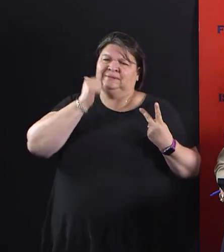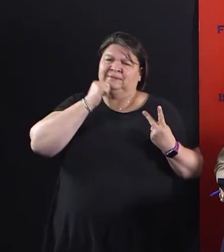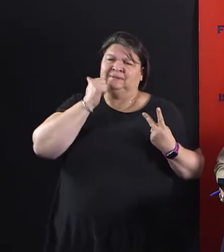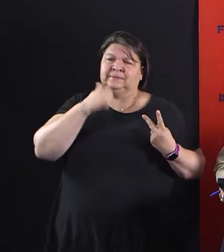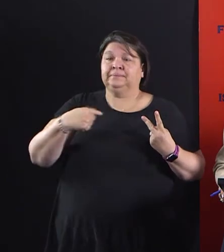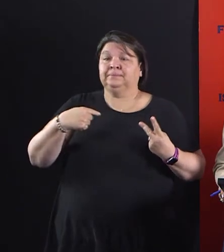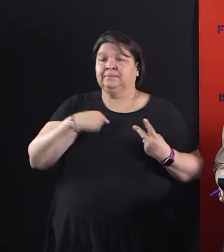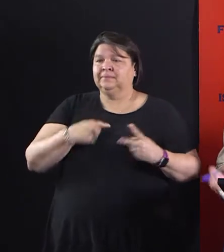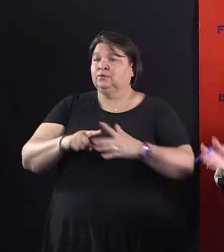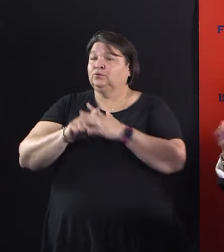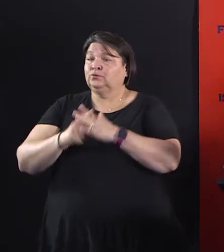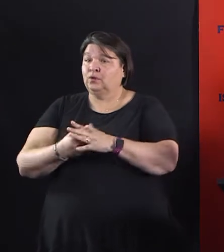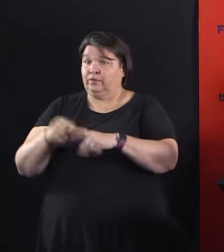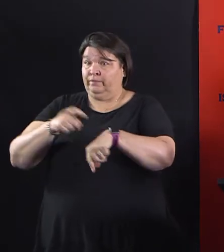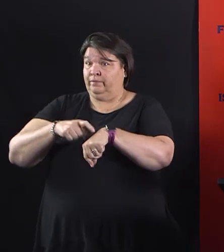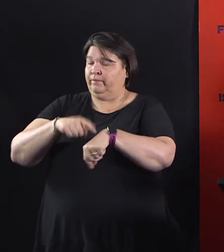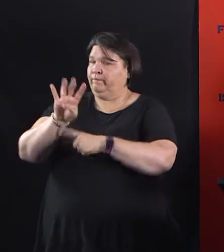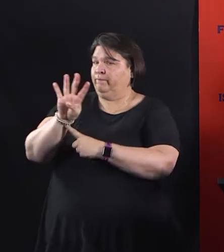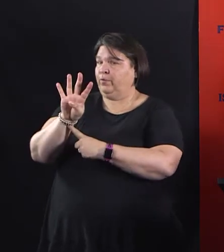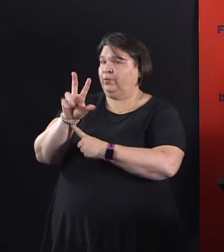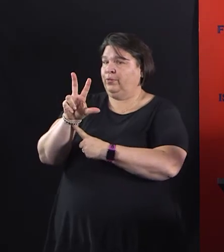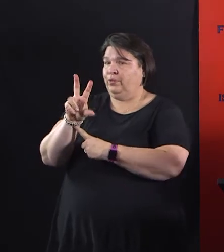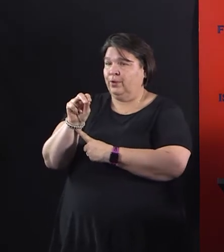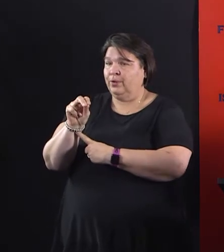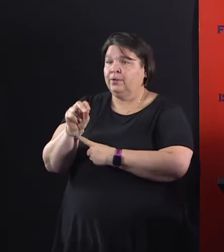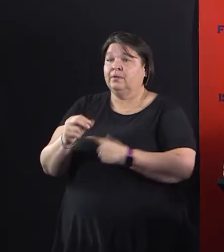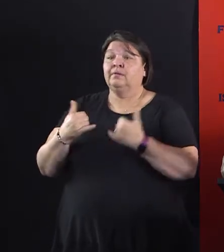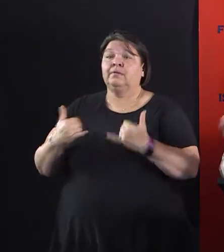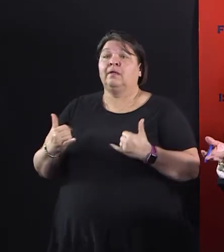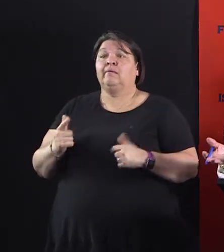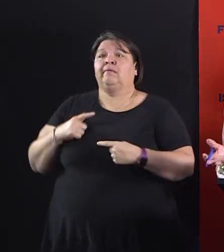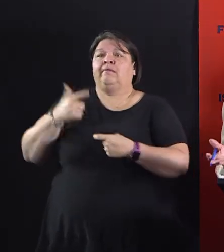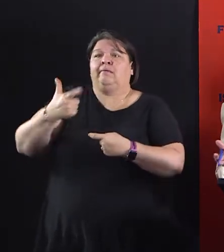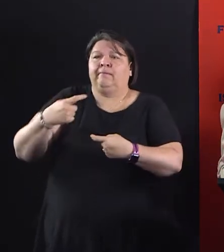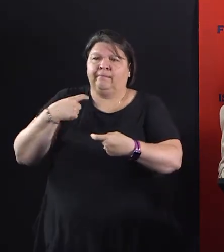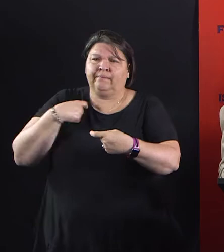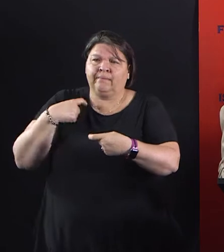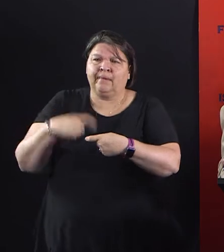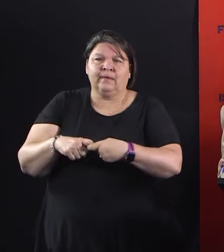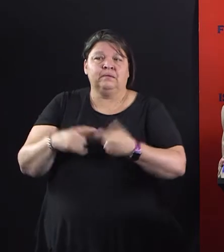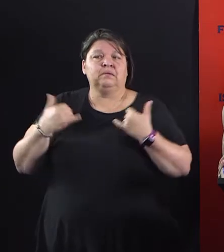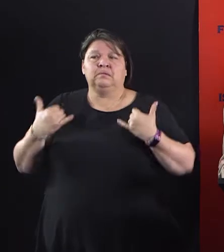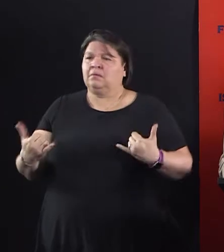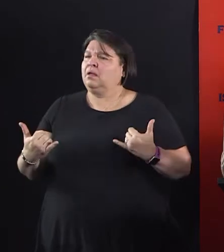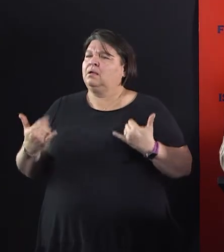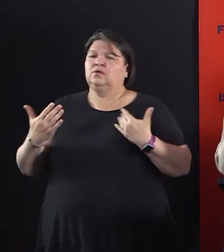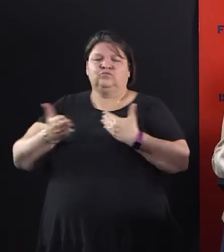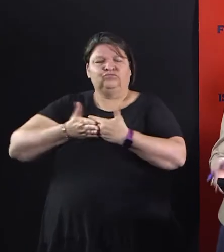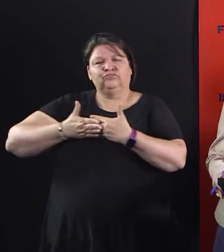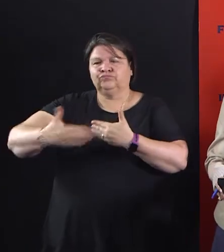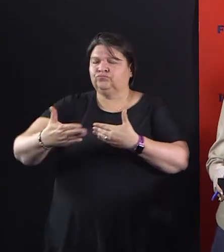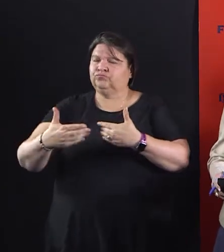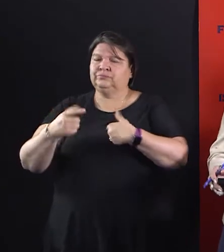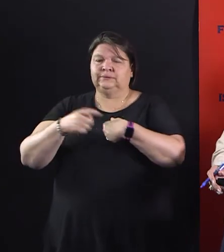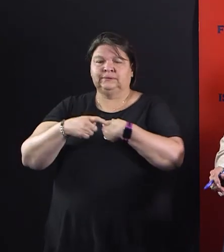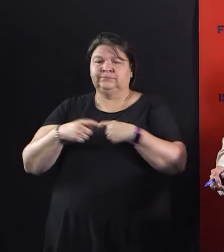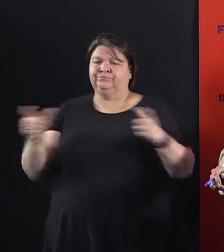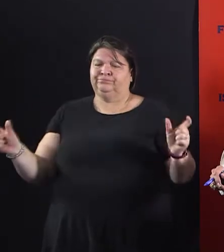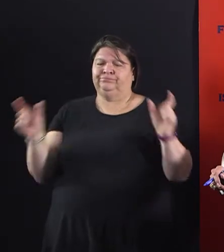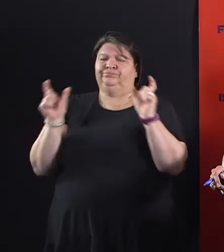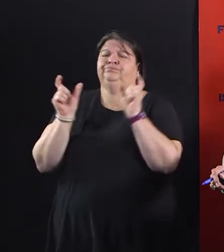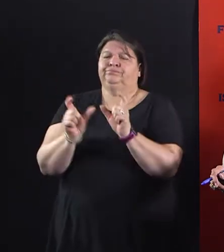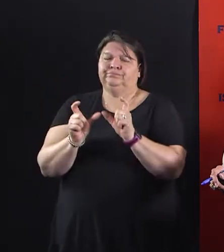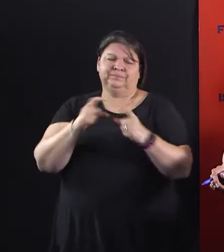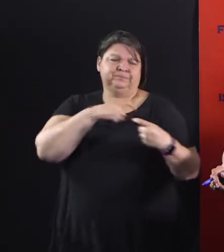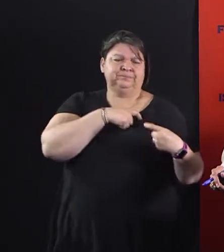in a Spanish one, and I forgot today we were going to combine them. So Daniel, I'm a creature of habit, so thank you for reminding me.